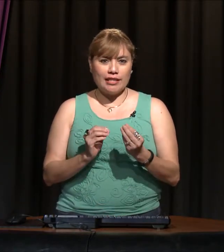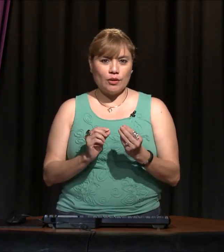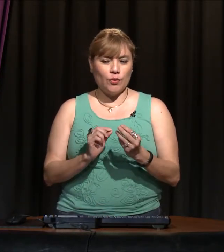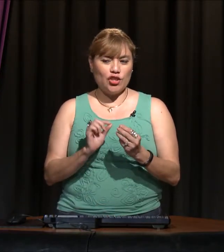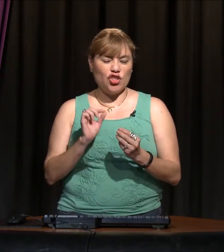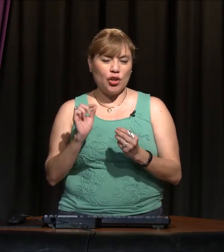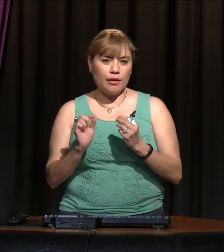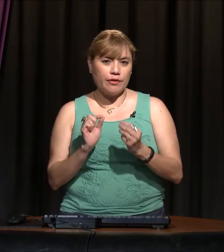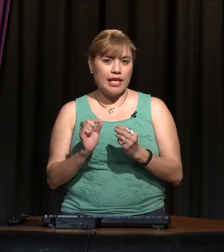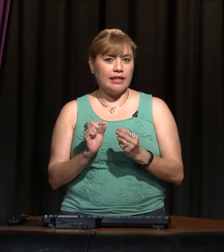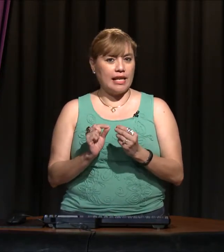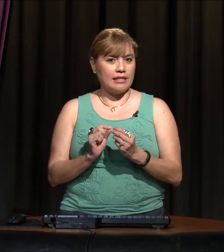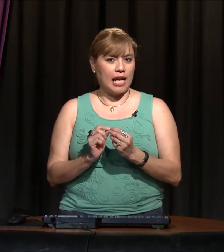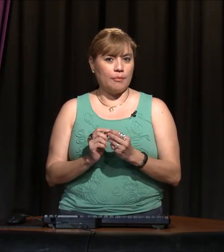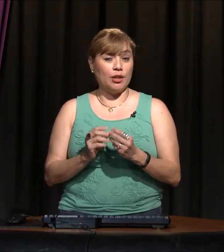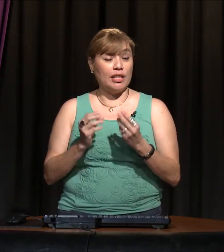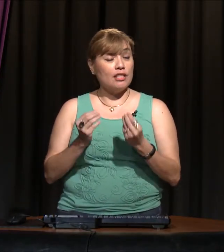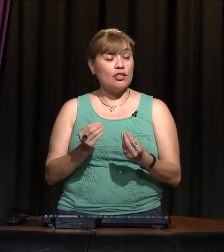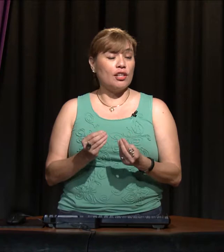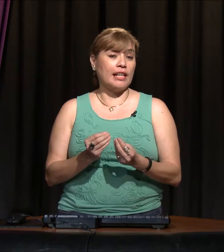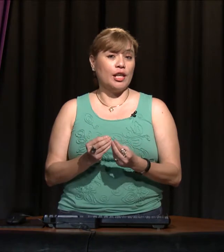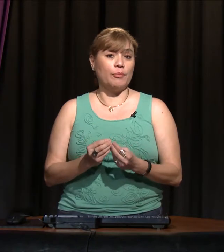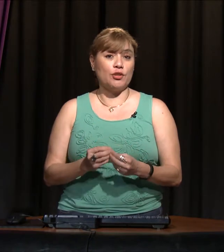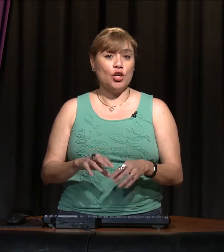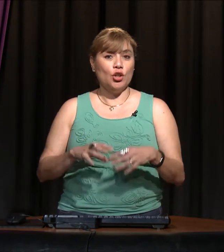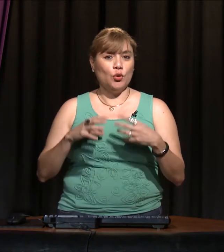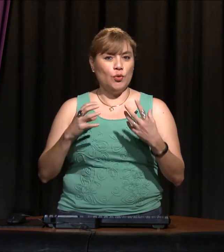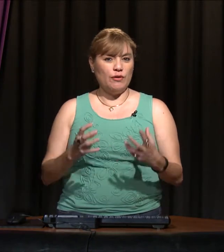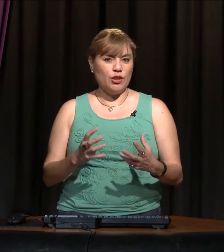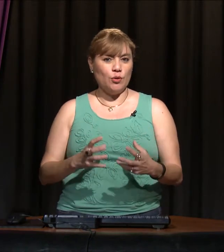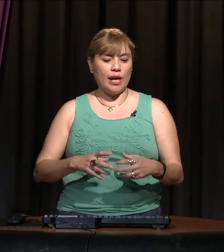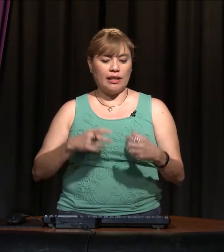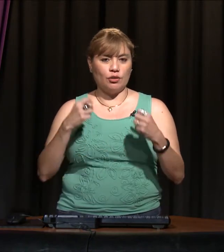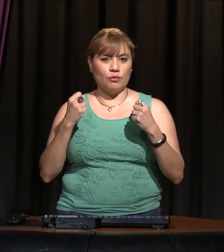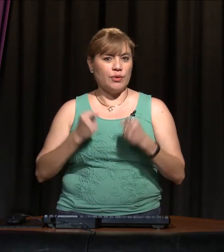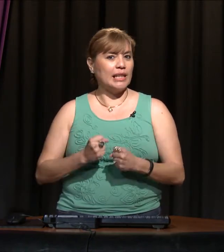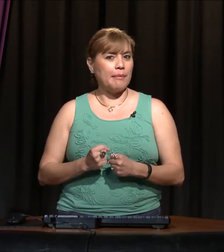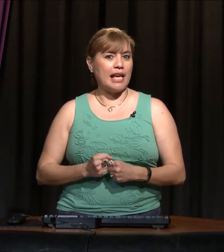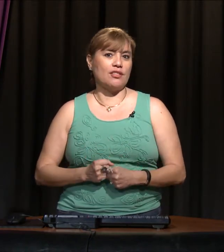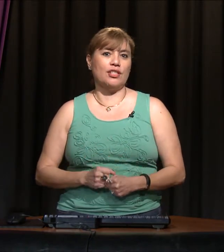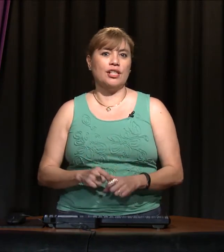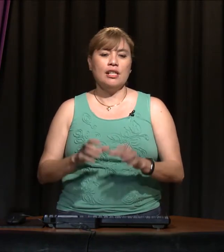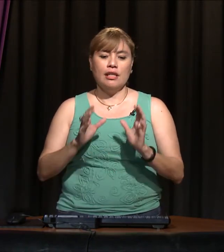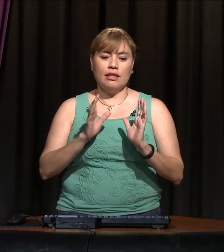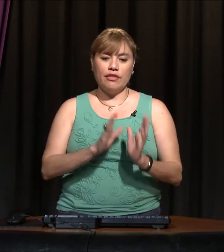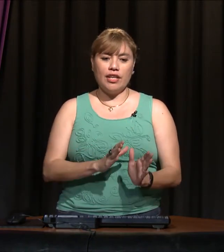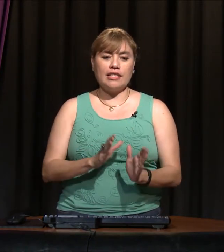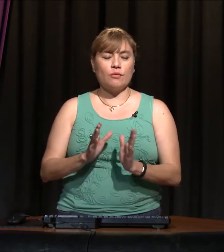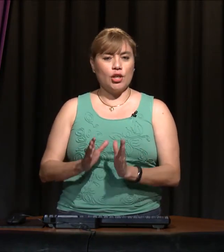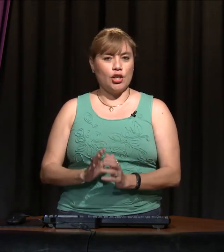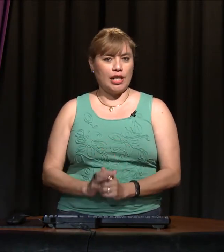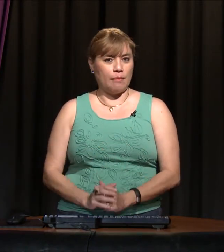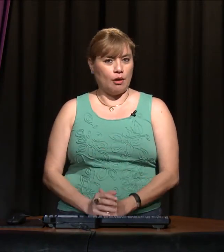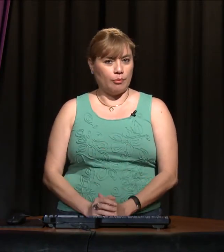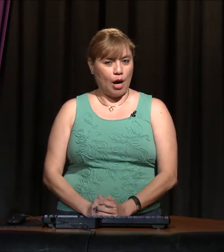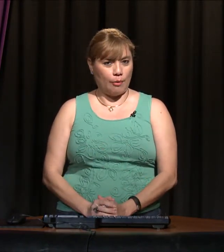that we sort of did last time, but it's going to help us to review and to really master the things that we're learning about PowerPoint.